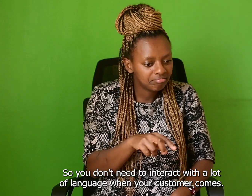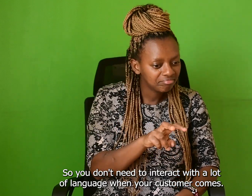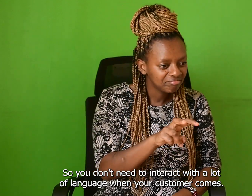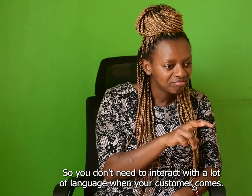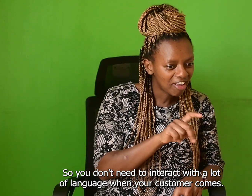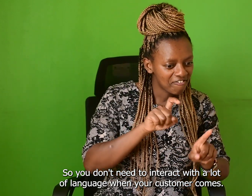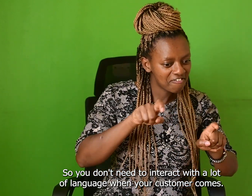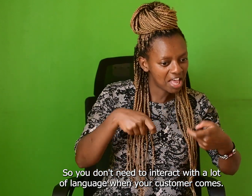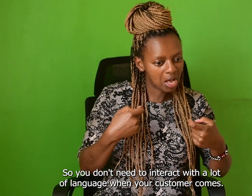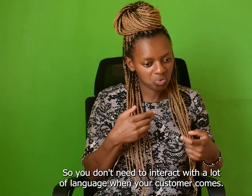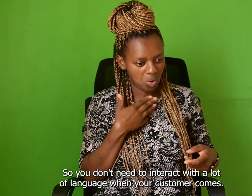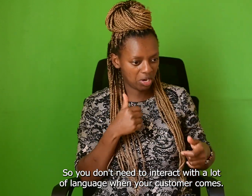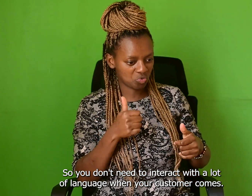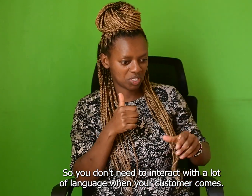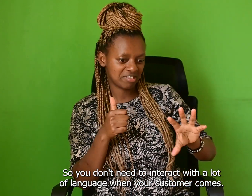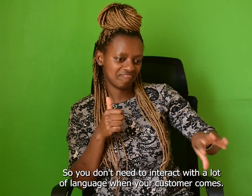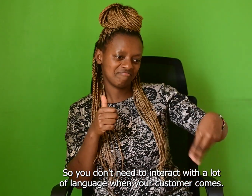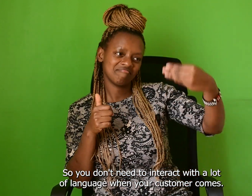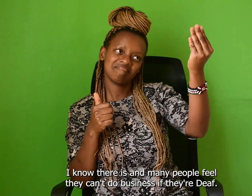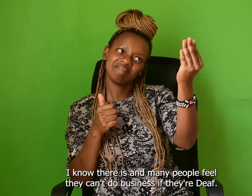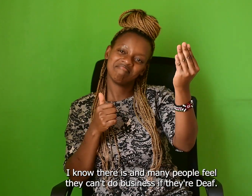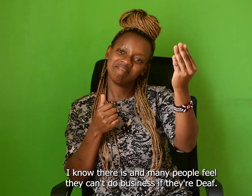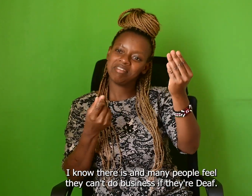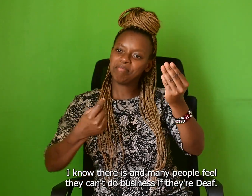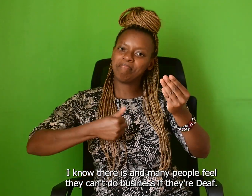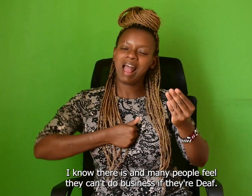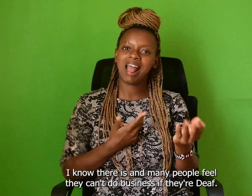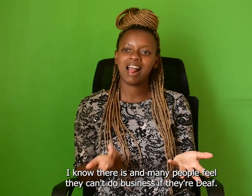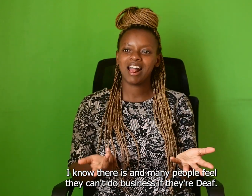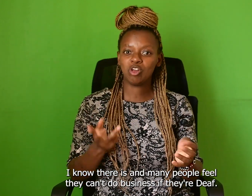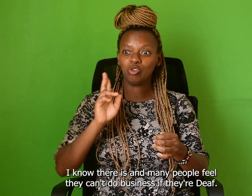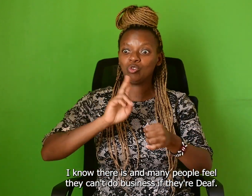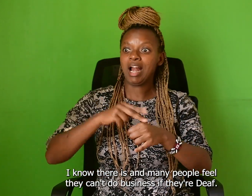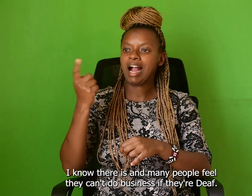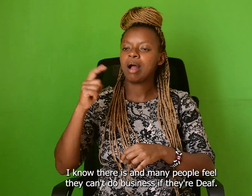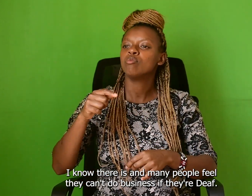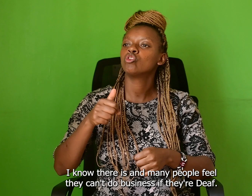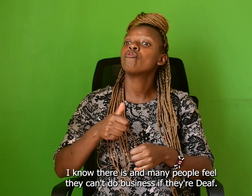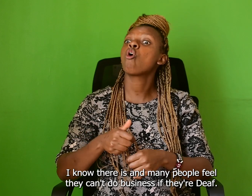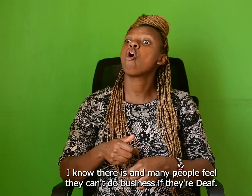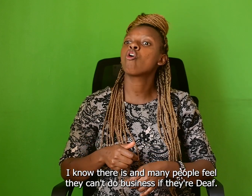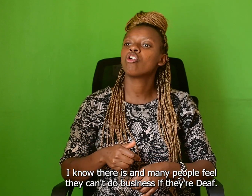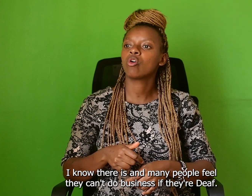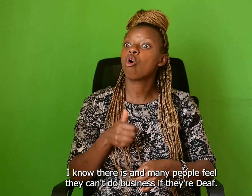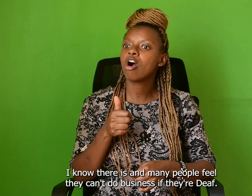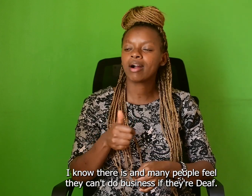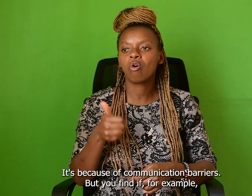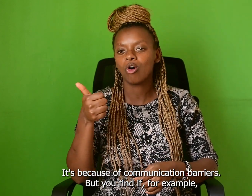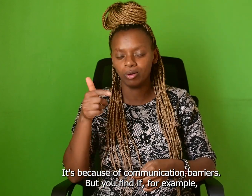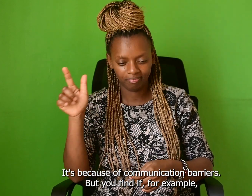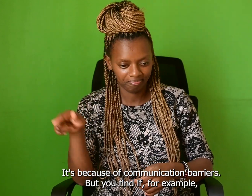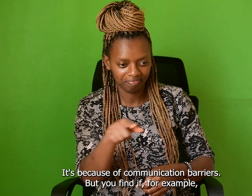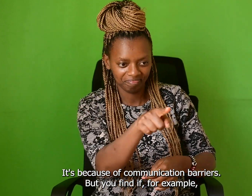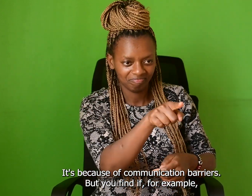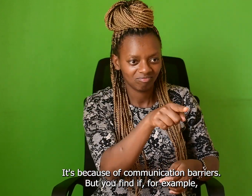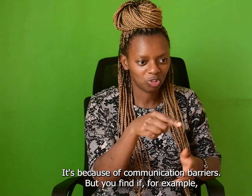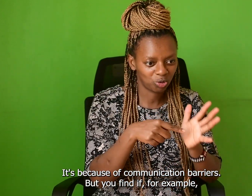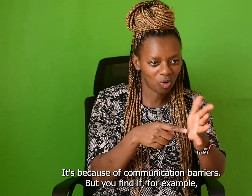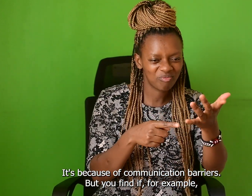of language when your customer comes. I know the reason many people feel they can't join business if they're deaf is because of communication barriers. But you